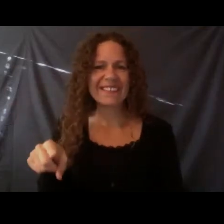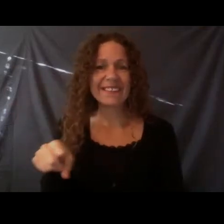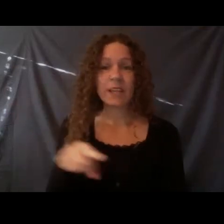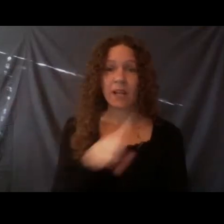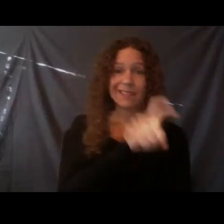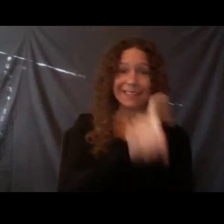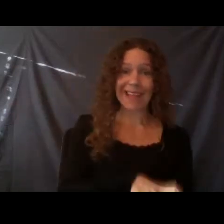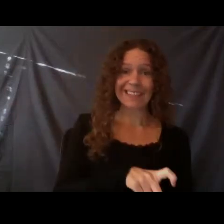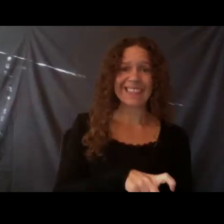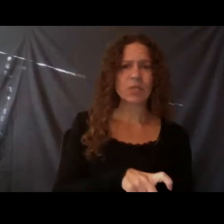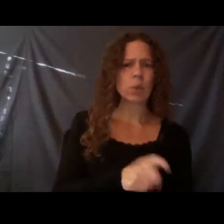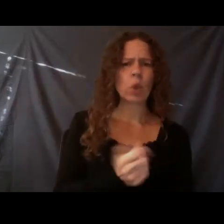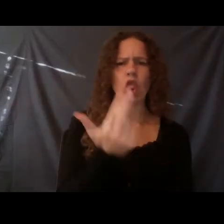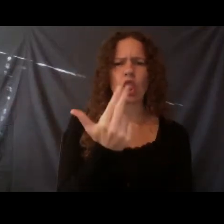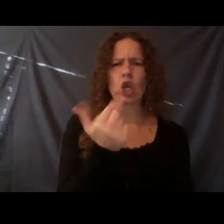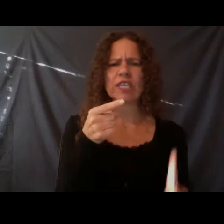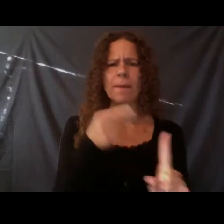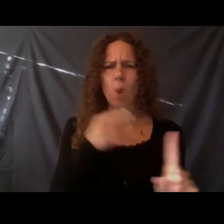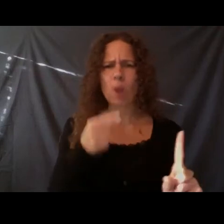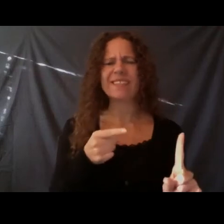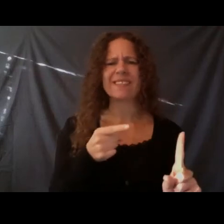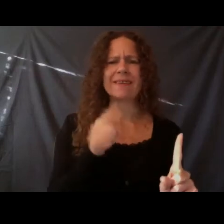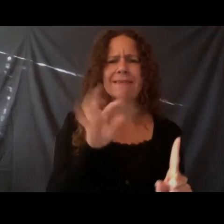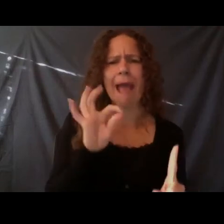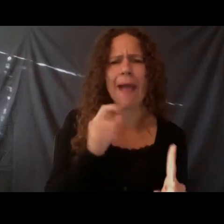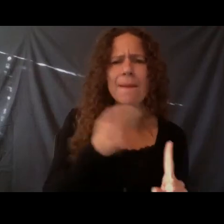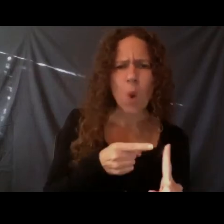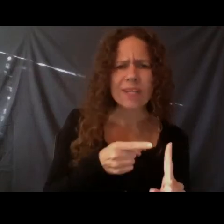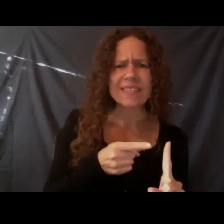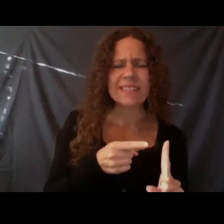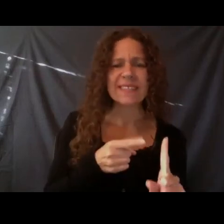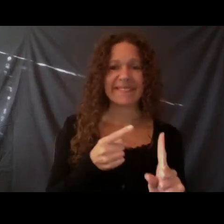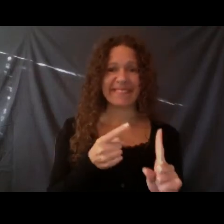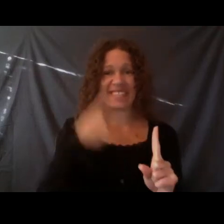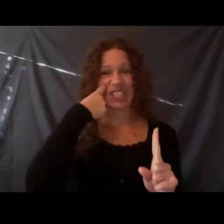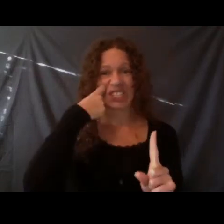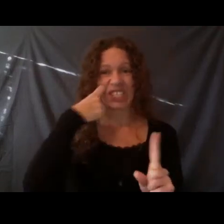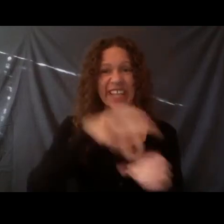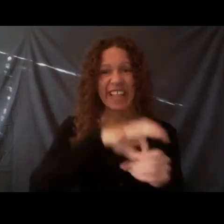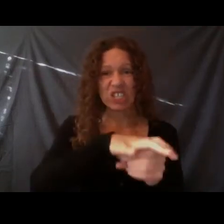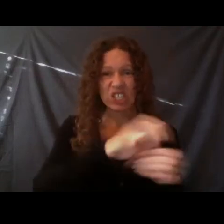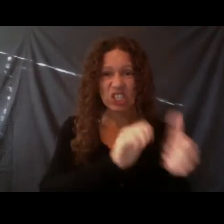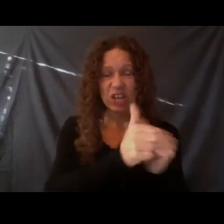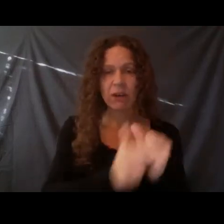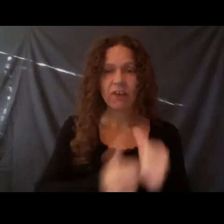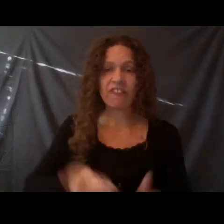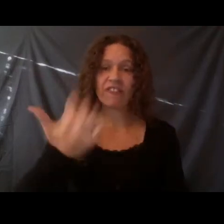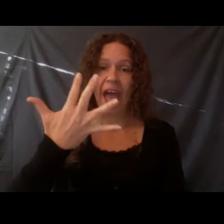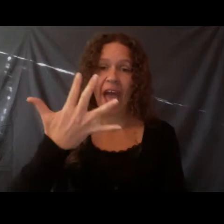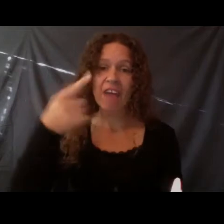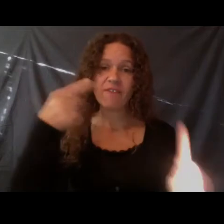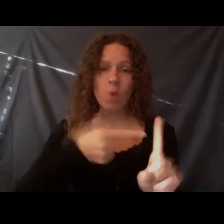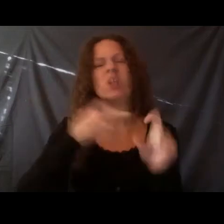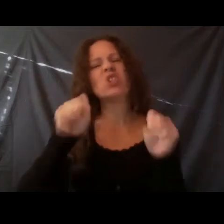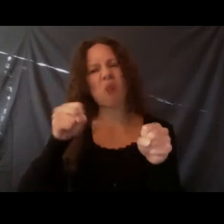that blue by 13 points, then 9 points, and this last election by 5 points. So that is going to be blue probably the